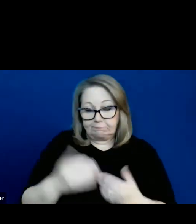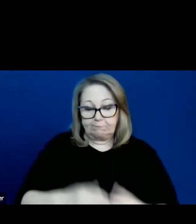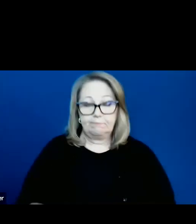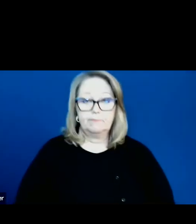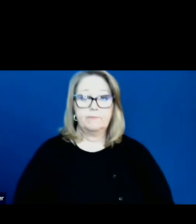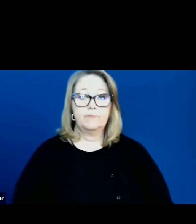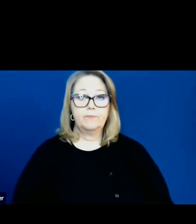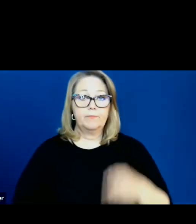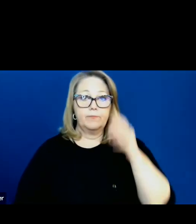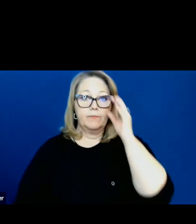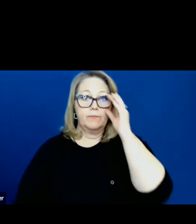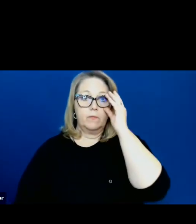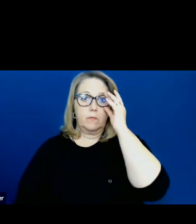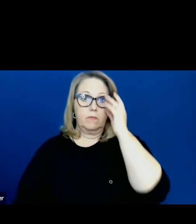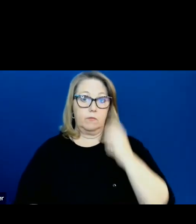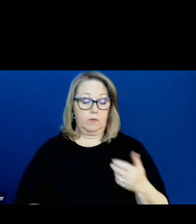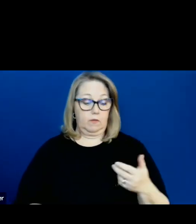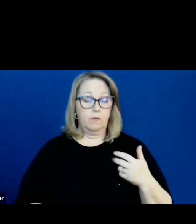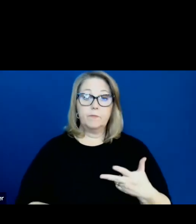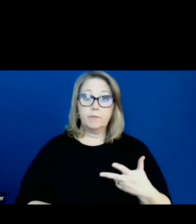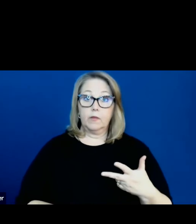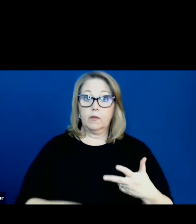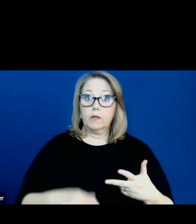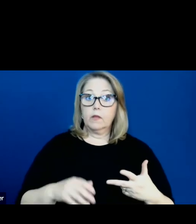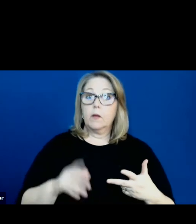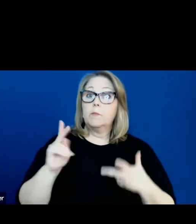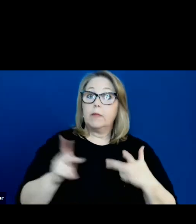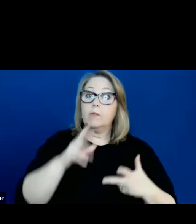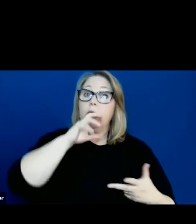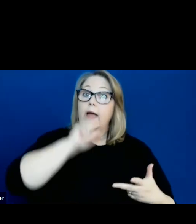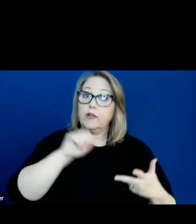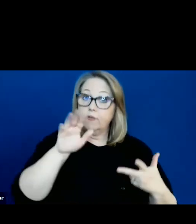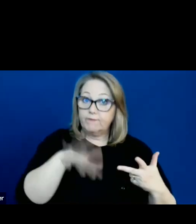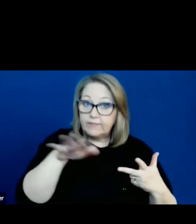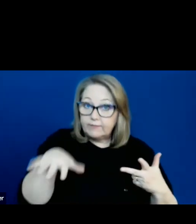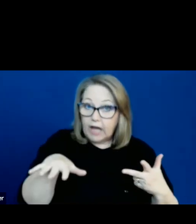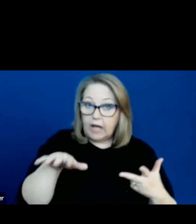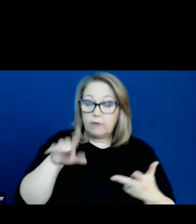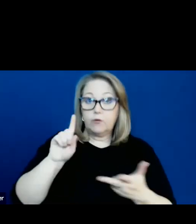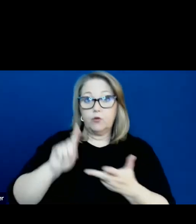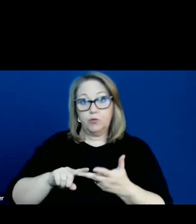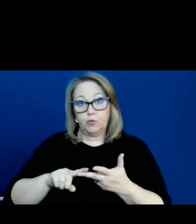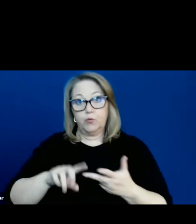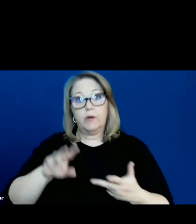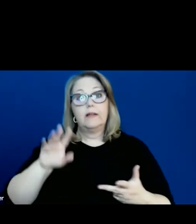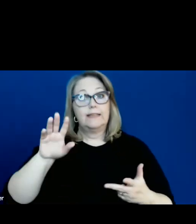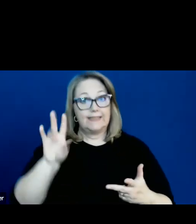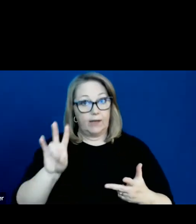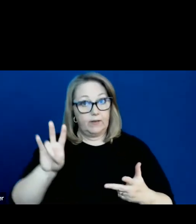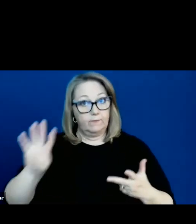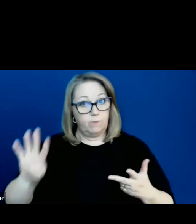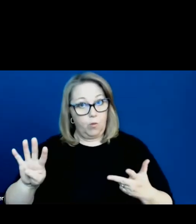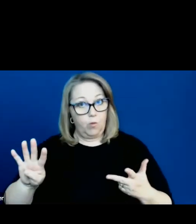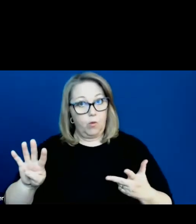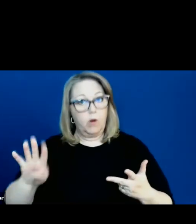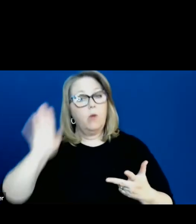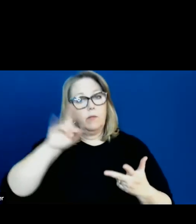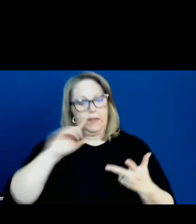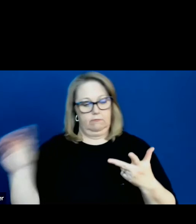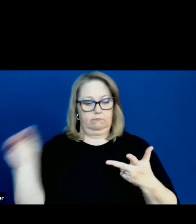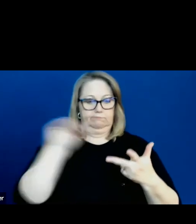Additionally, those 65 to 74 years of age and people with underlying health conditions will be vaccinated in tier three